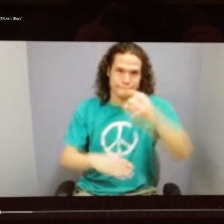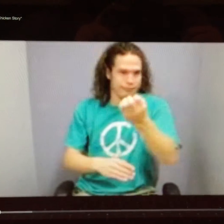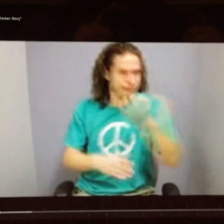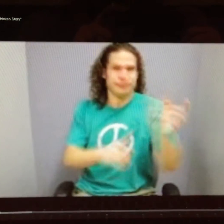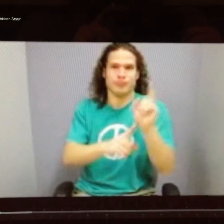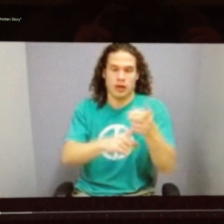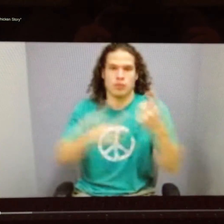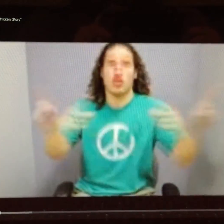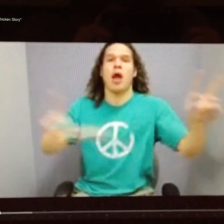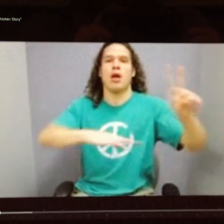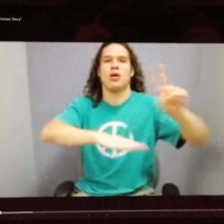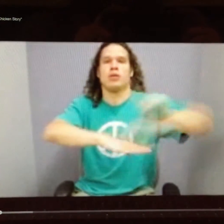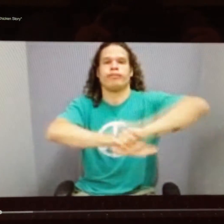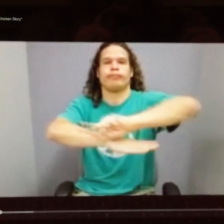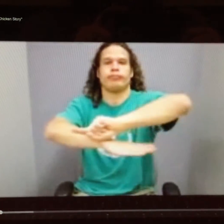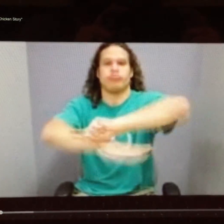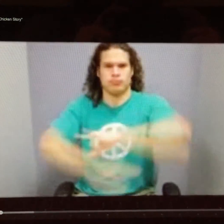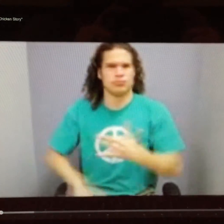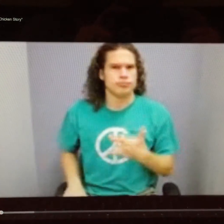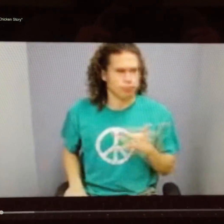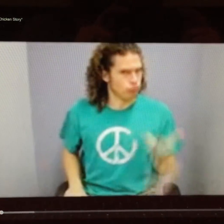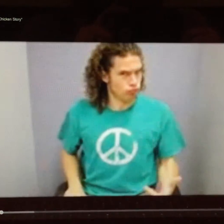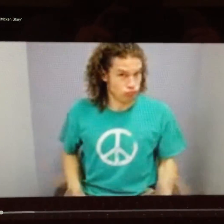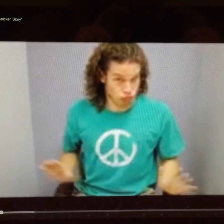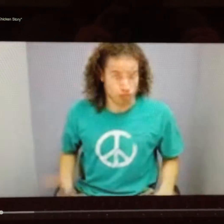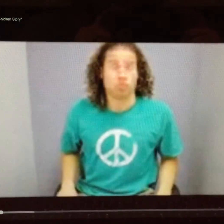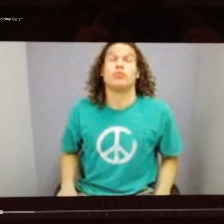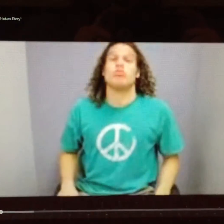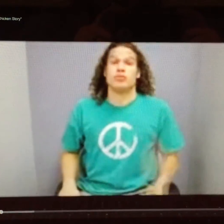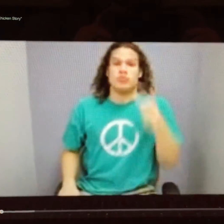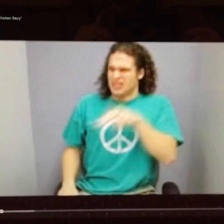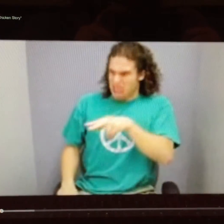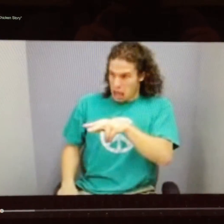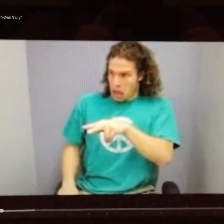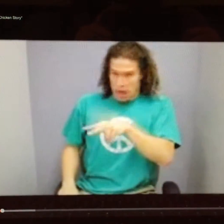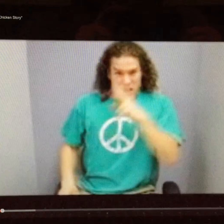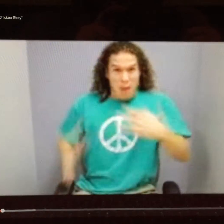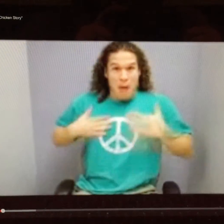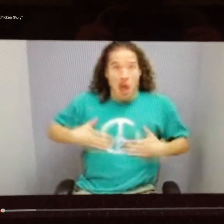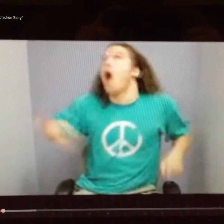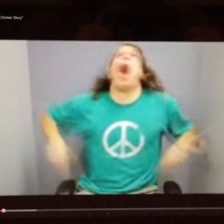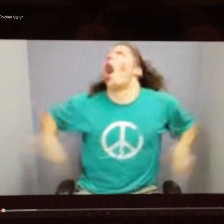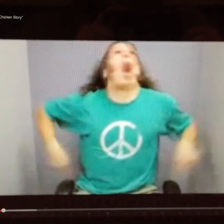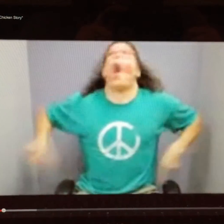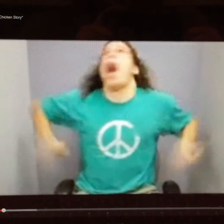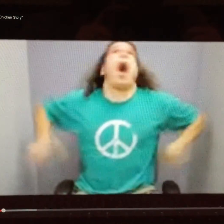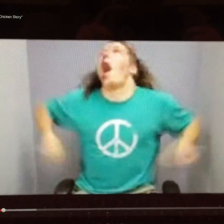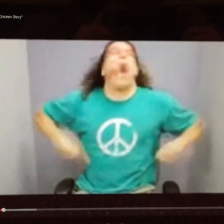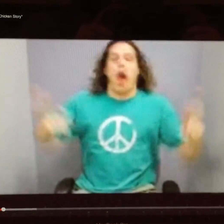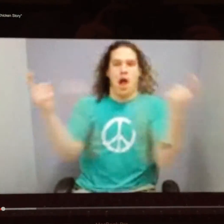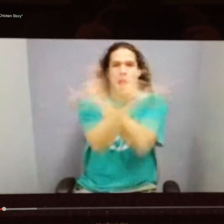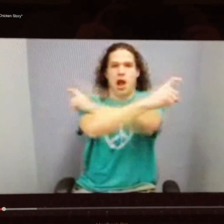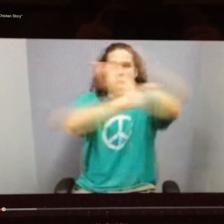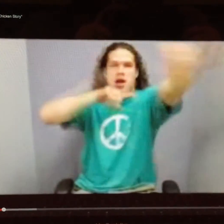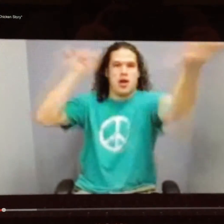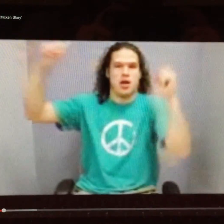chop off the chickens' heads, but understand that when the chicken's head was cut off, they would still run around with no head, just their body would run all over the